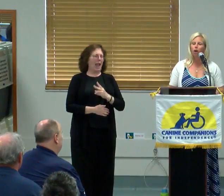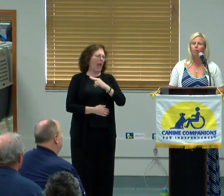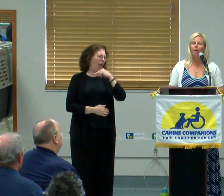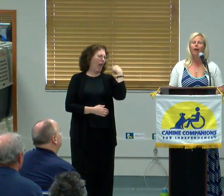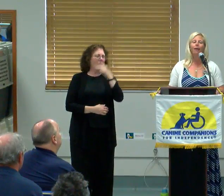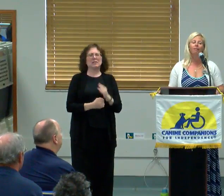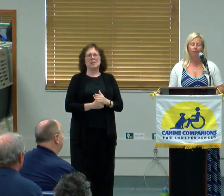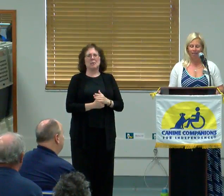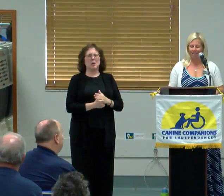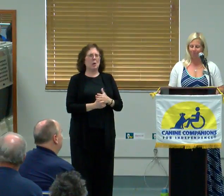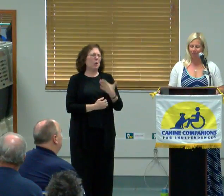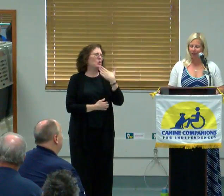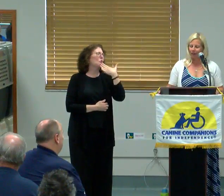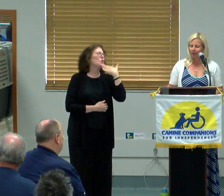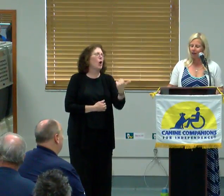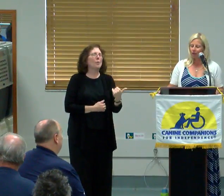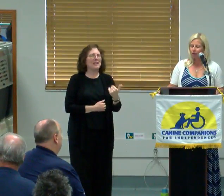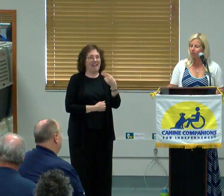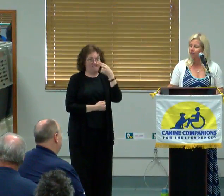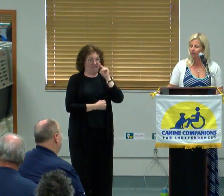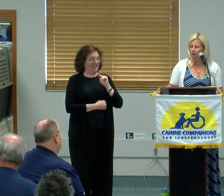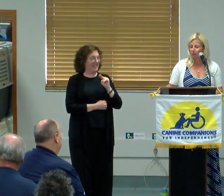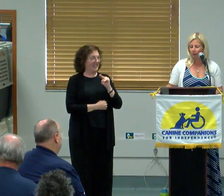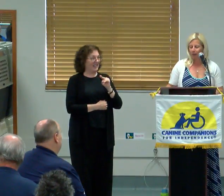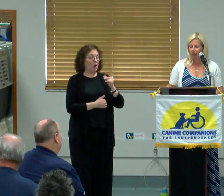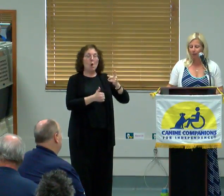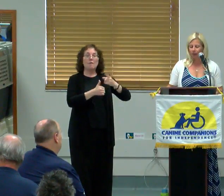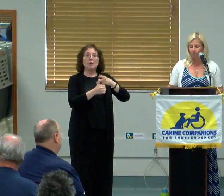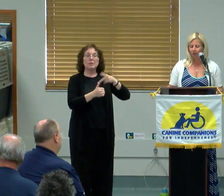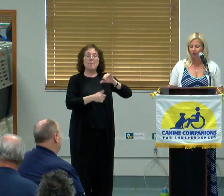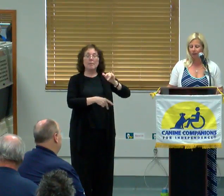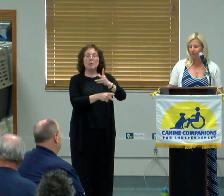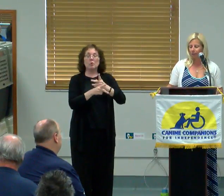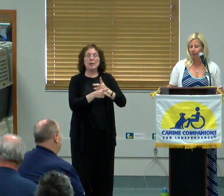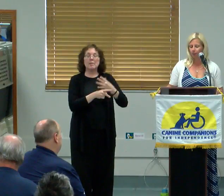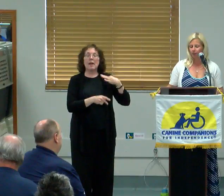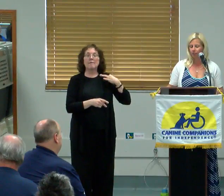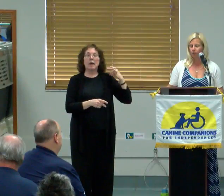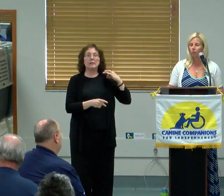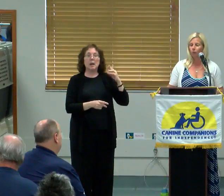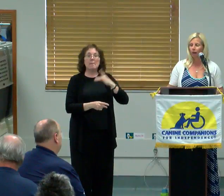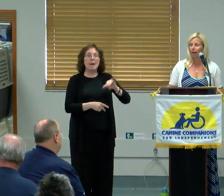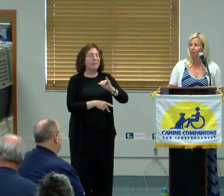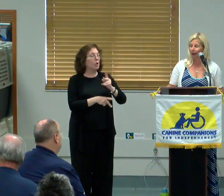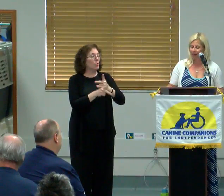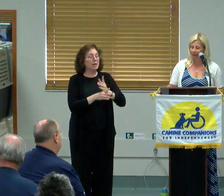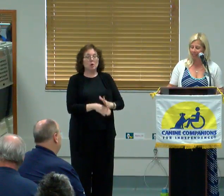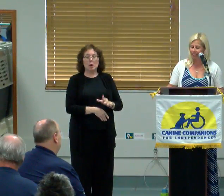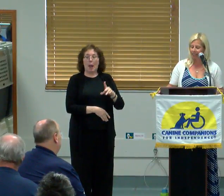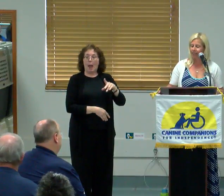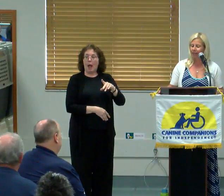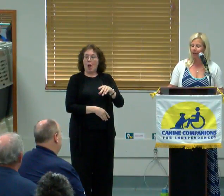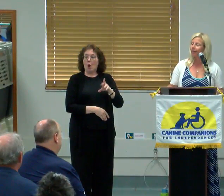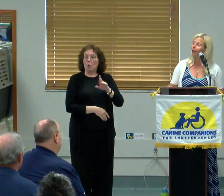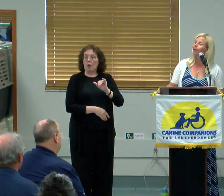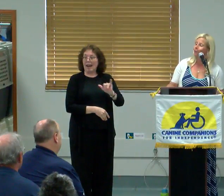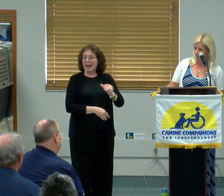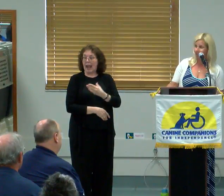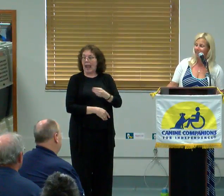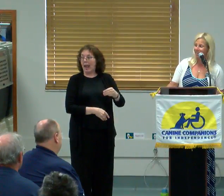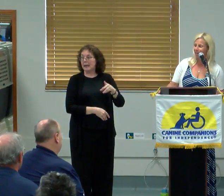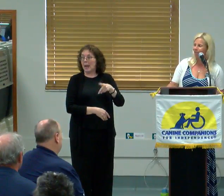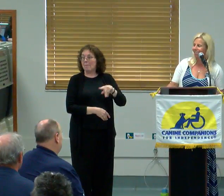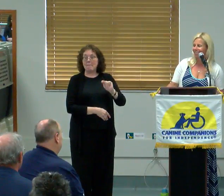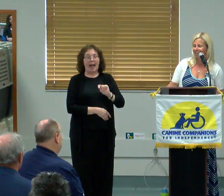handsome, charming, and funny. Yondu was the first puppy raised by volunteer puppy raisers Ray and Pat Hentz, and they are here